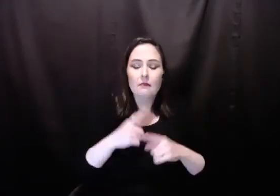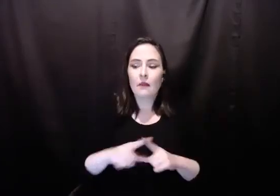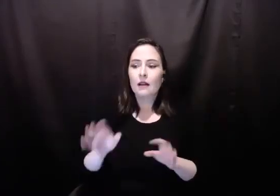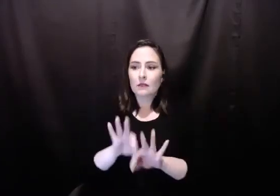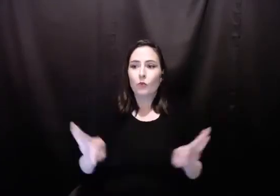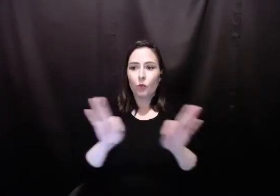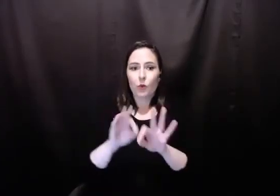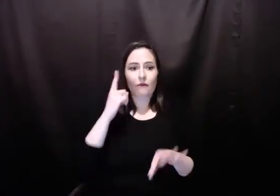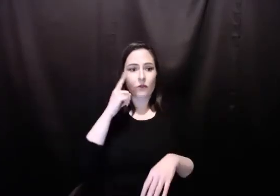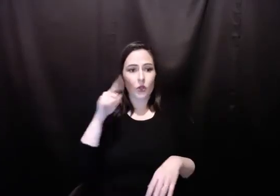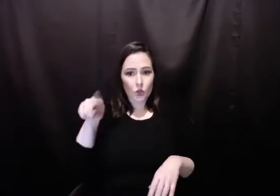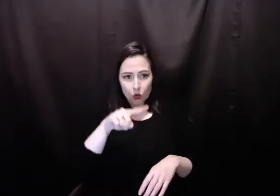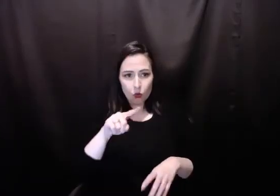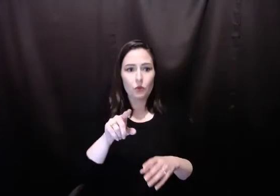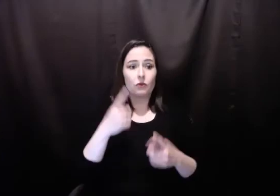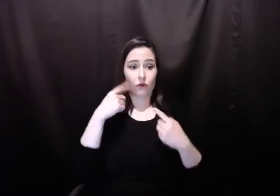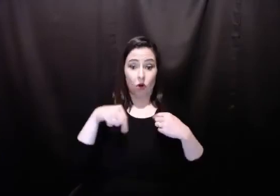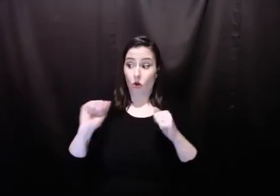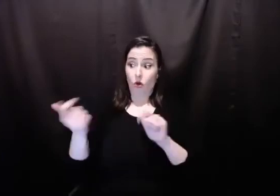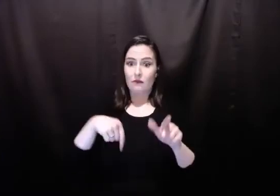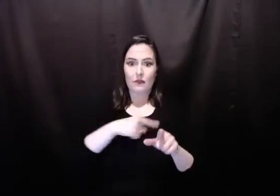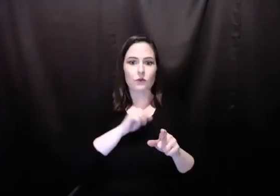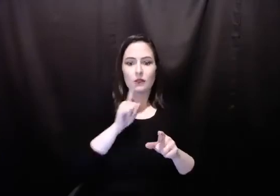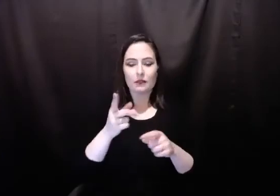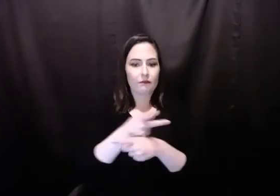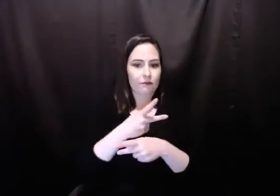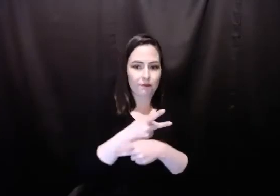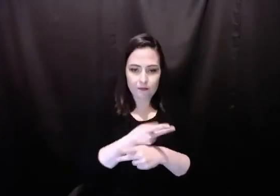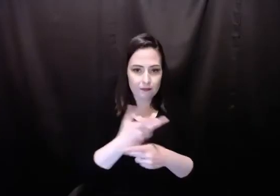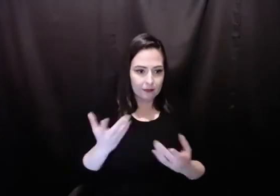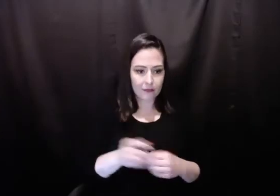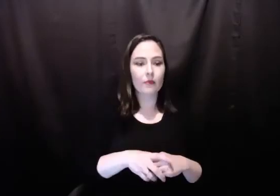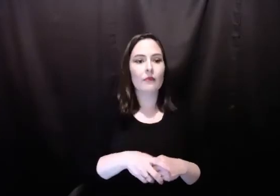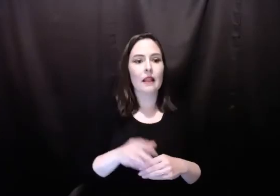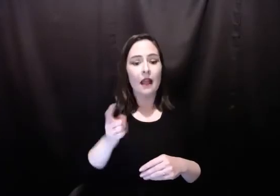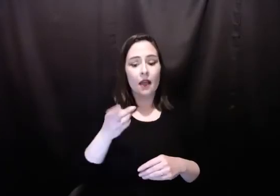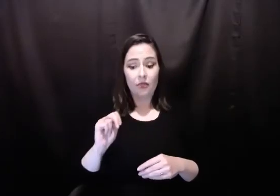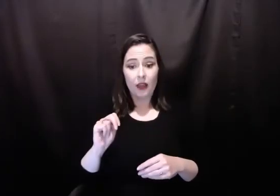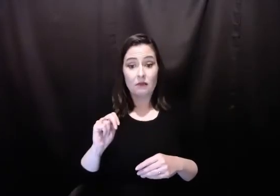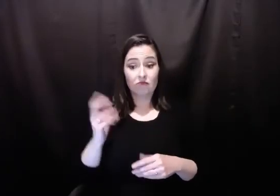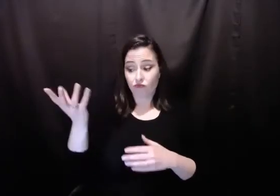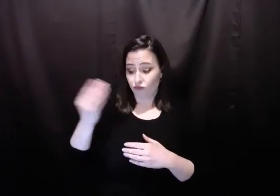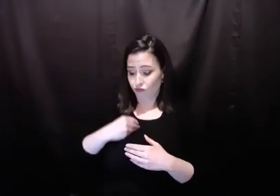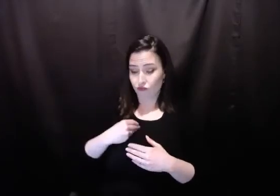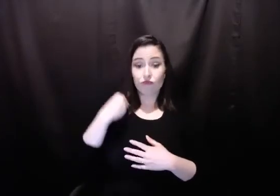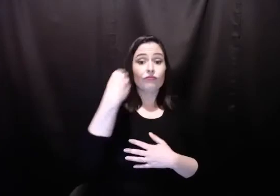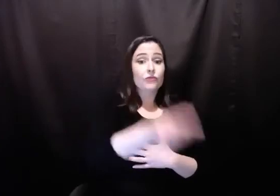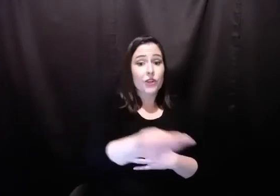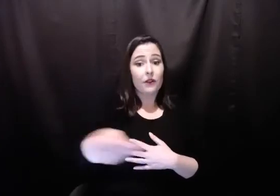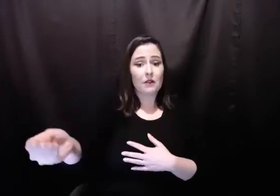share it. It might not be speaking. Sometimes I can harass people into speaking. And then I think, why am I doing that? They don't want to